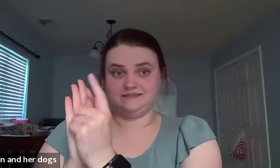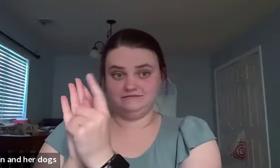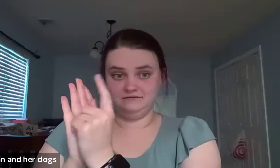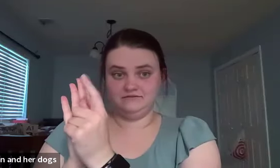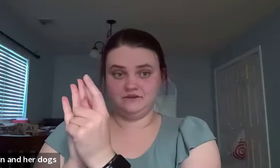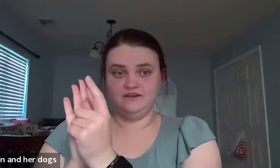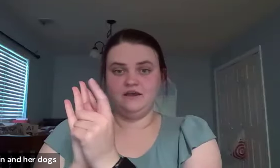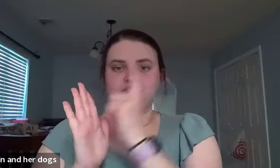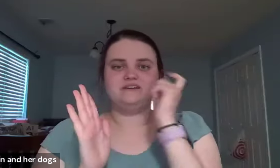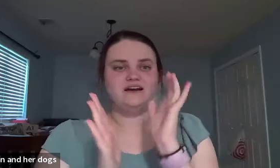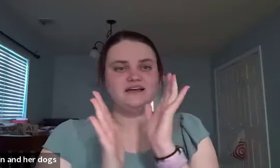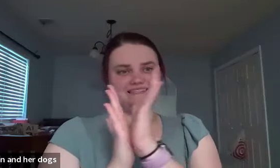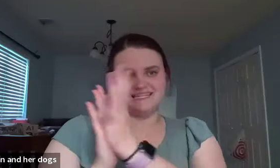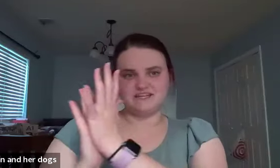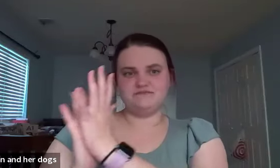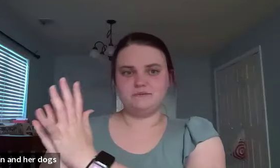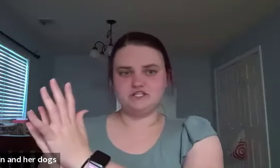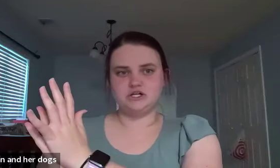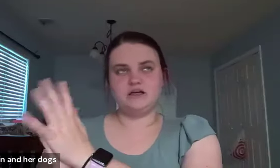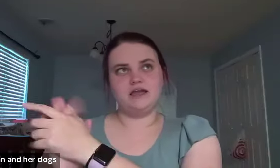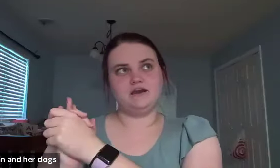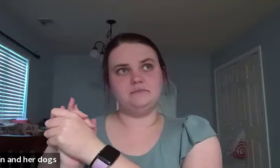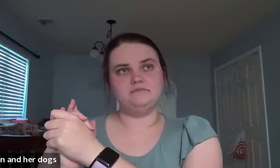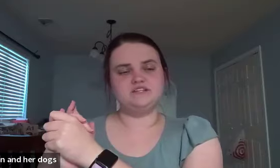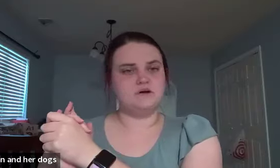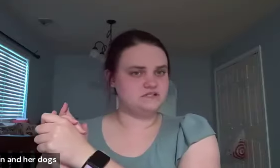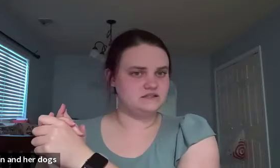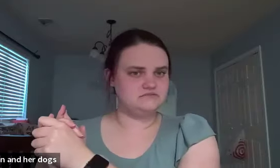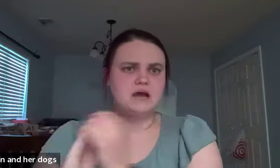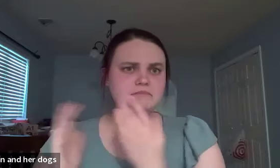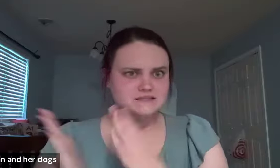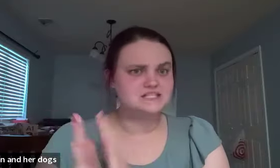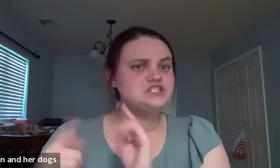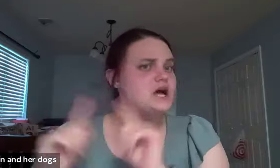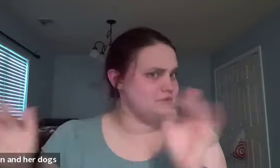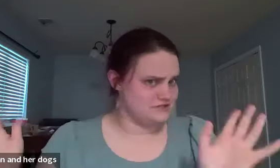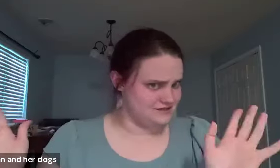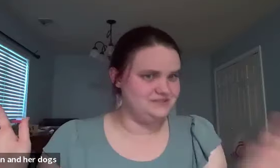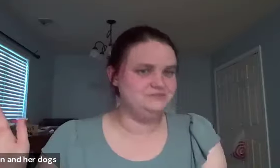minutes because this can very much look like some other signs, not bad signs, just other signs. There